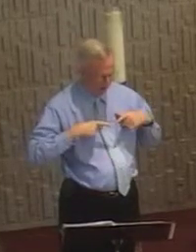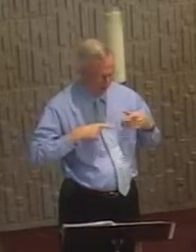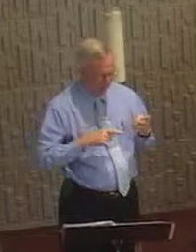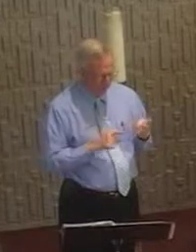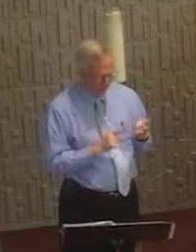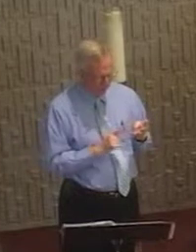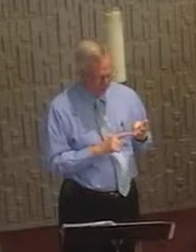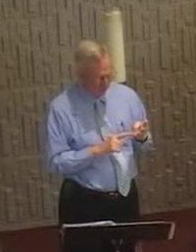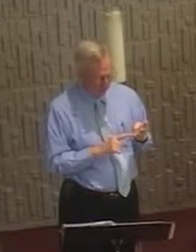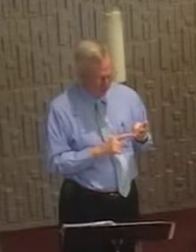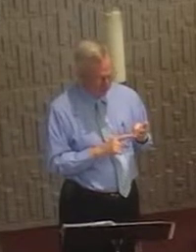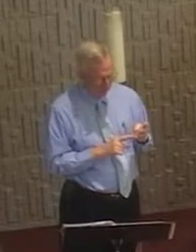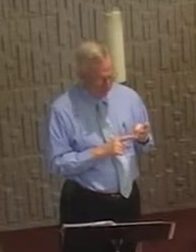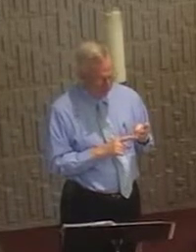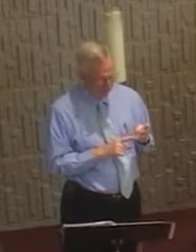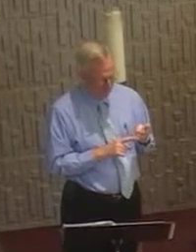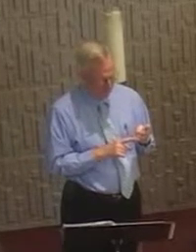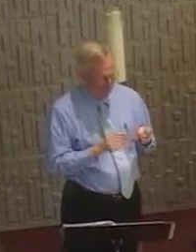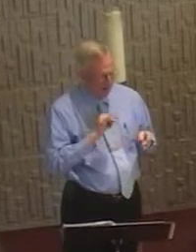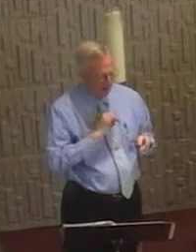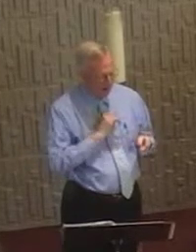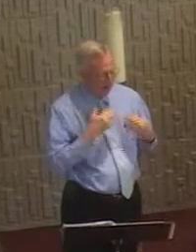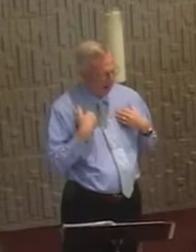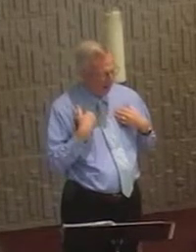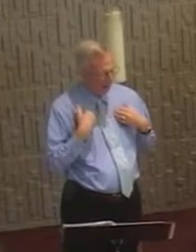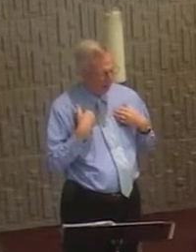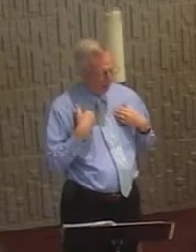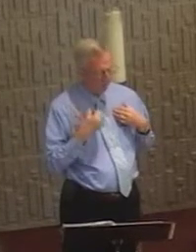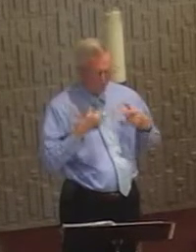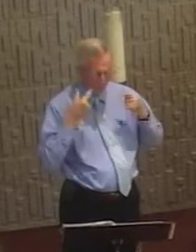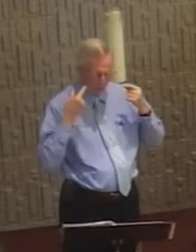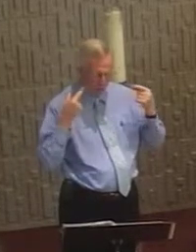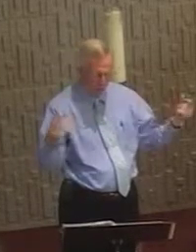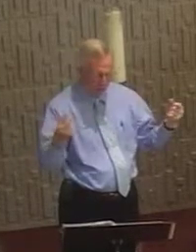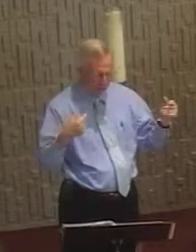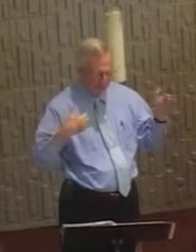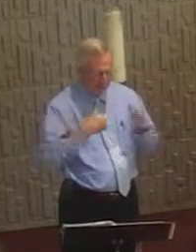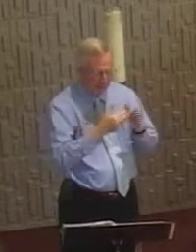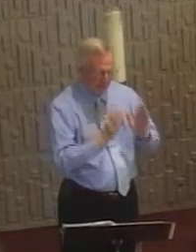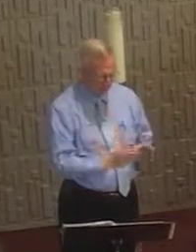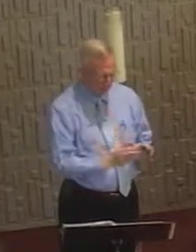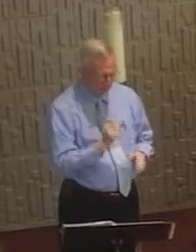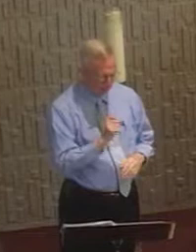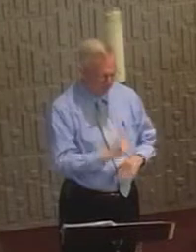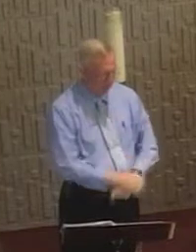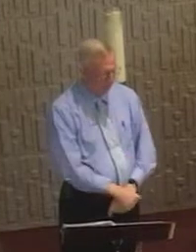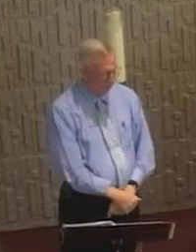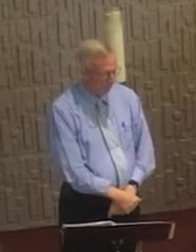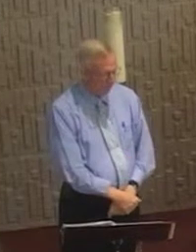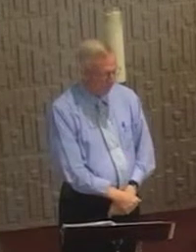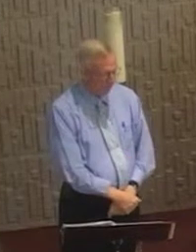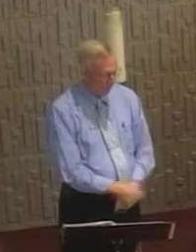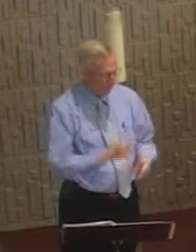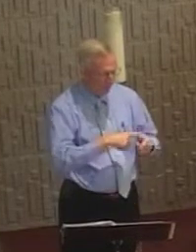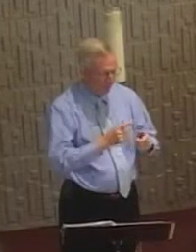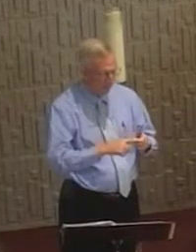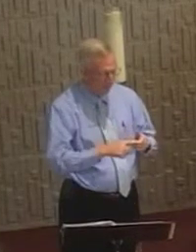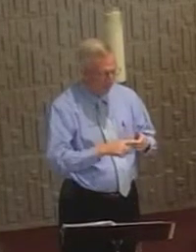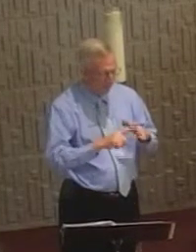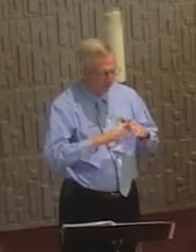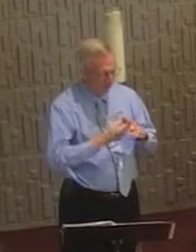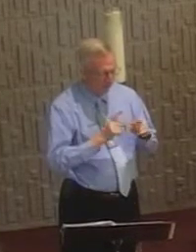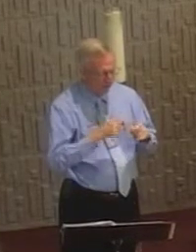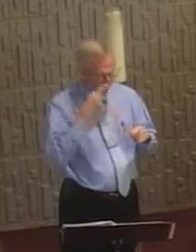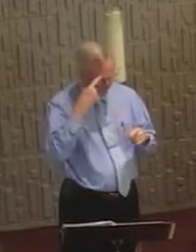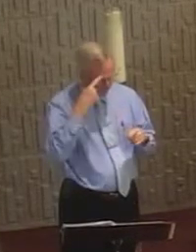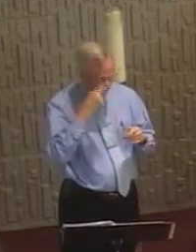lifestyle. I have some great neighbors. Then I started thinking about what are the things